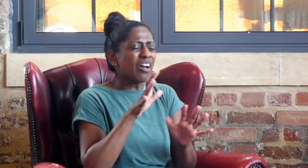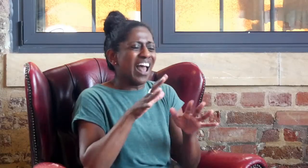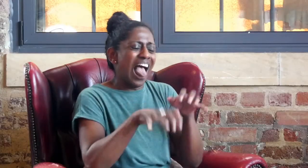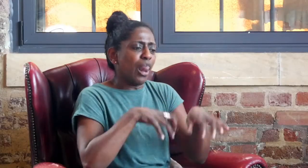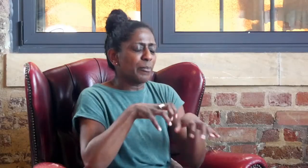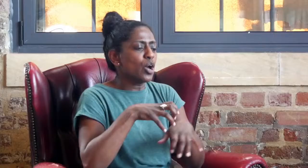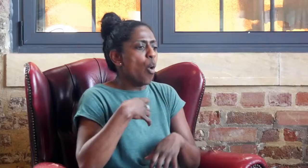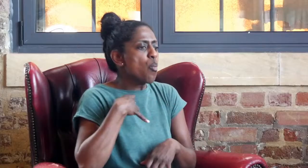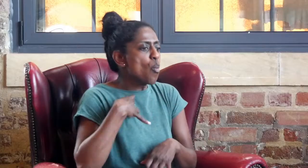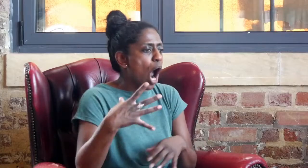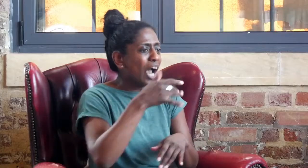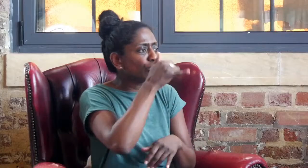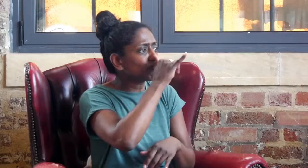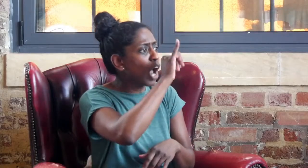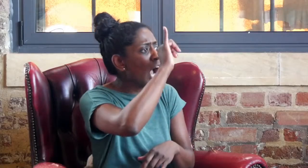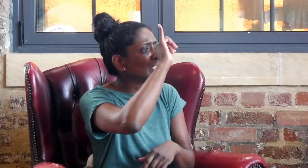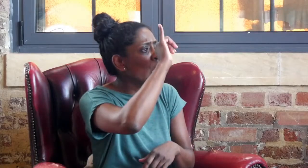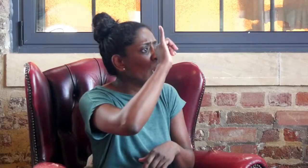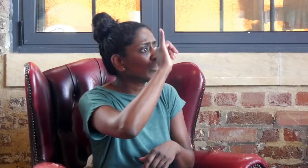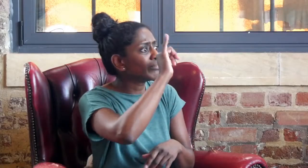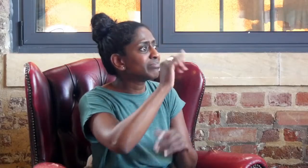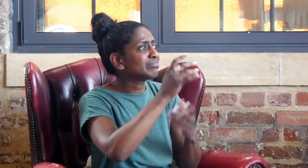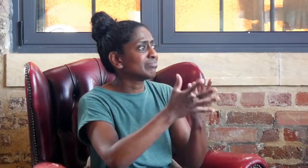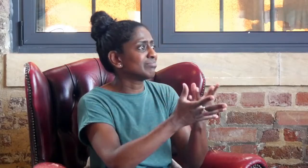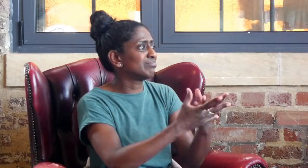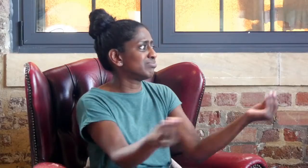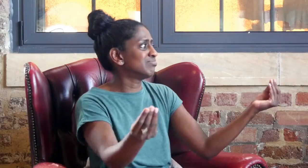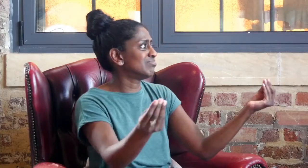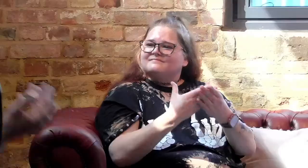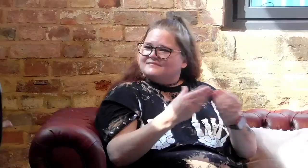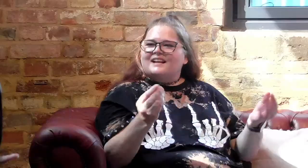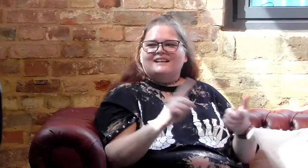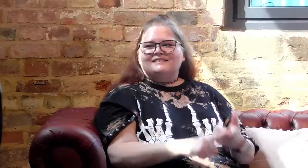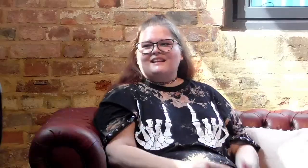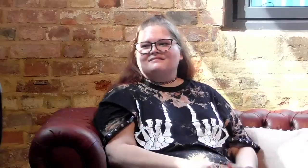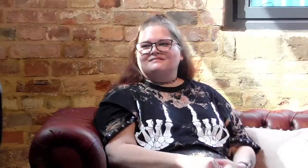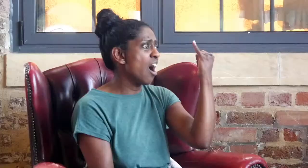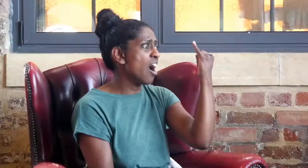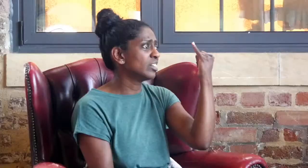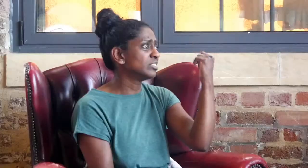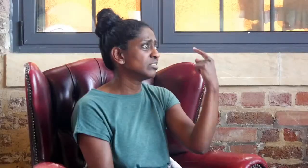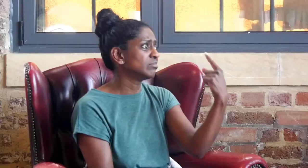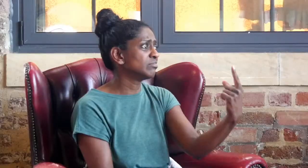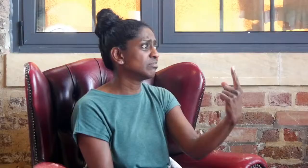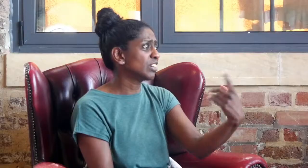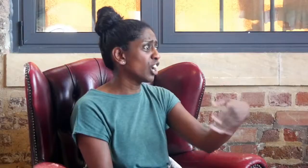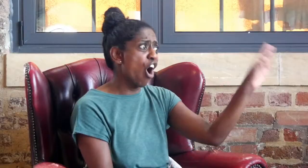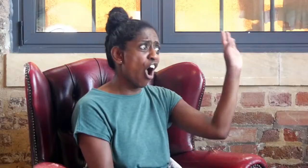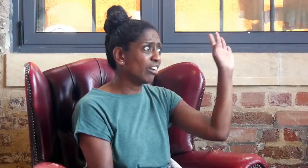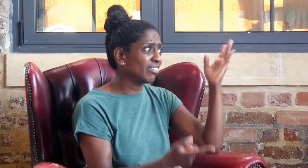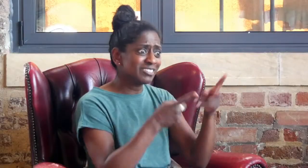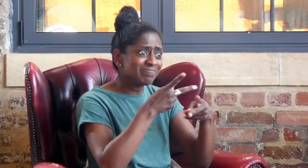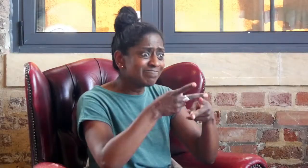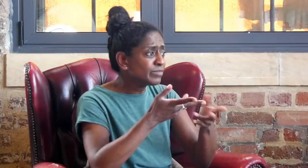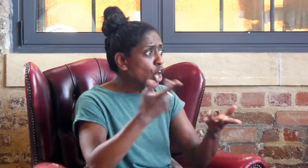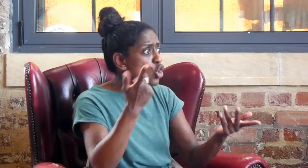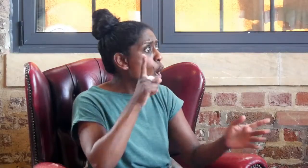Recently there was a white rhino. Did you see? They're now fully extinct. Yeah, the last one's